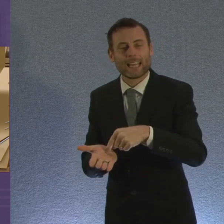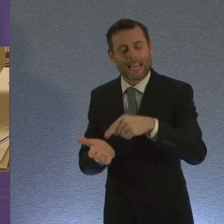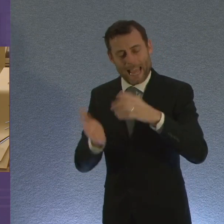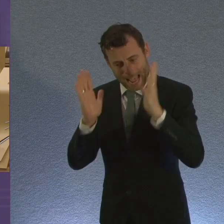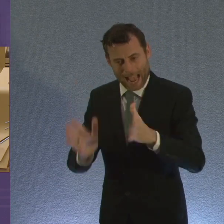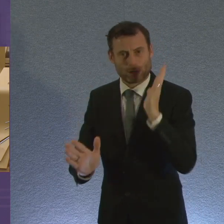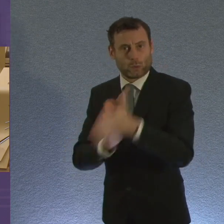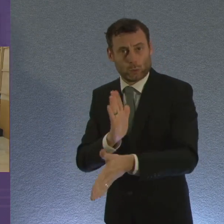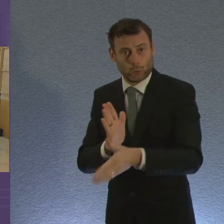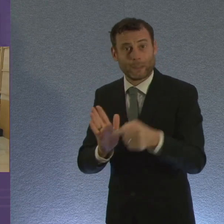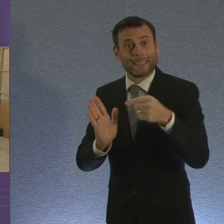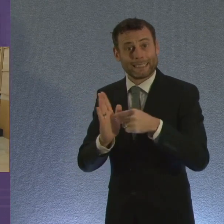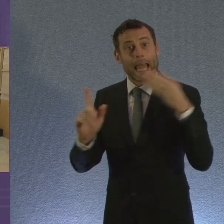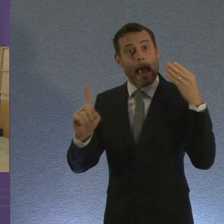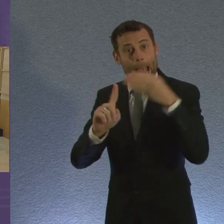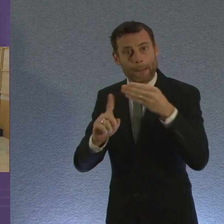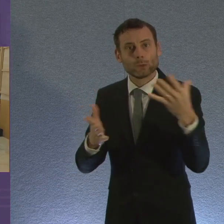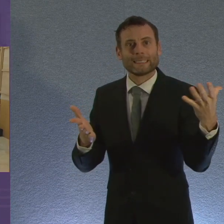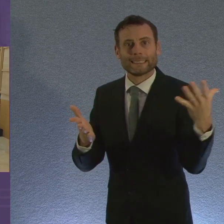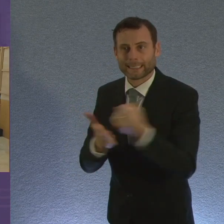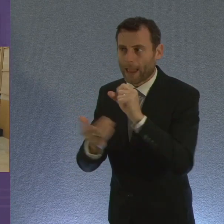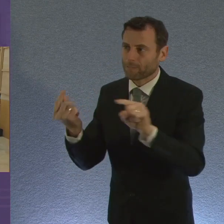to, save lives.